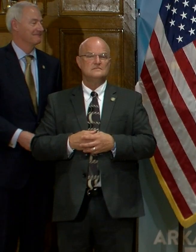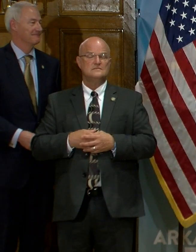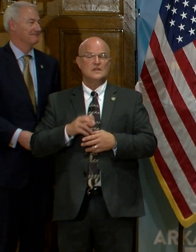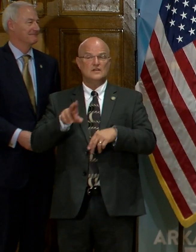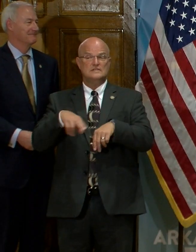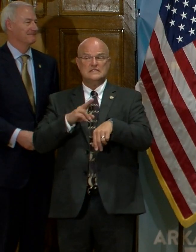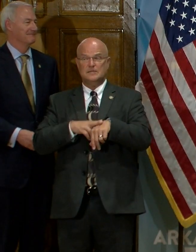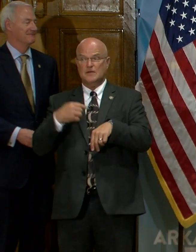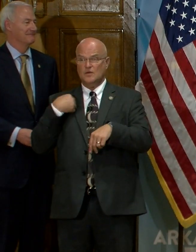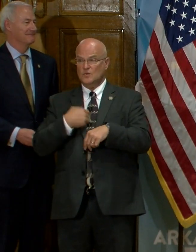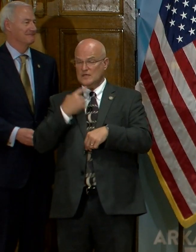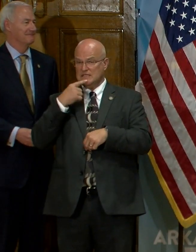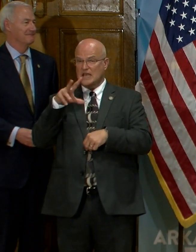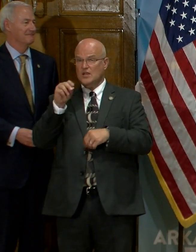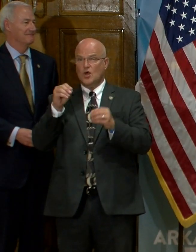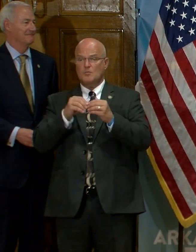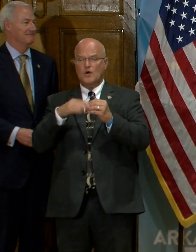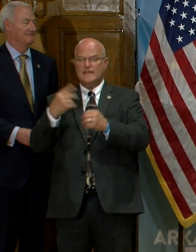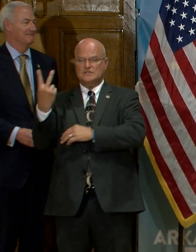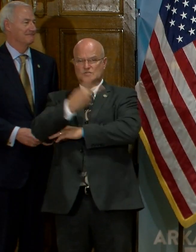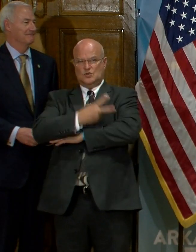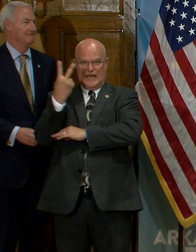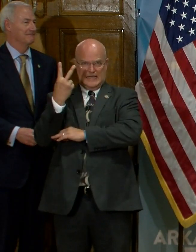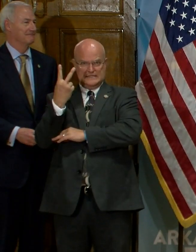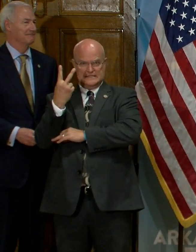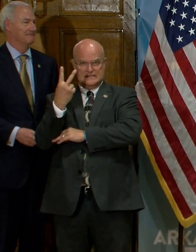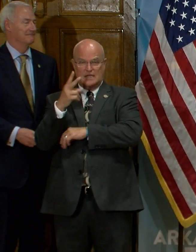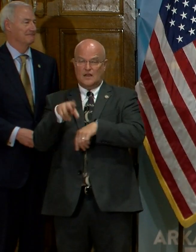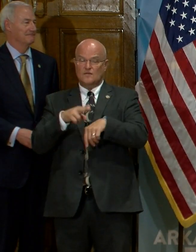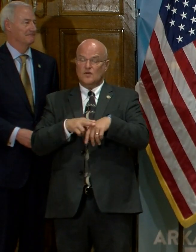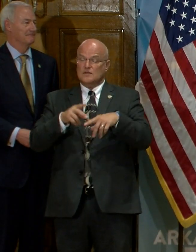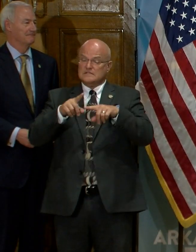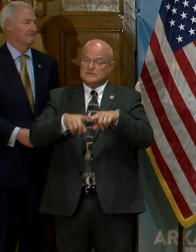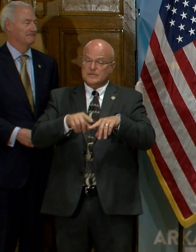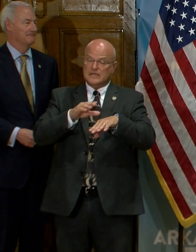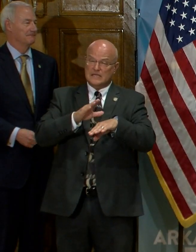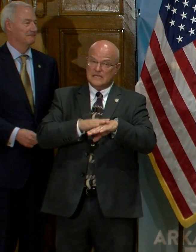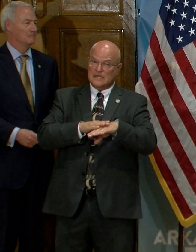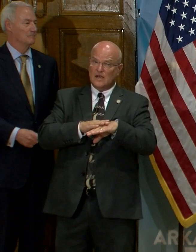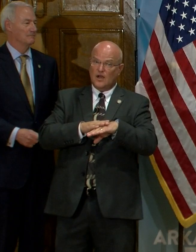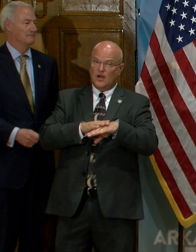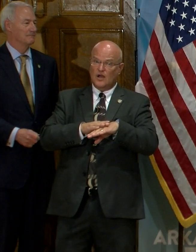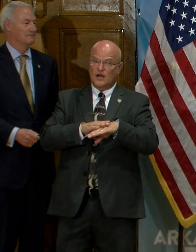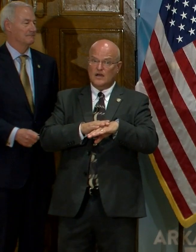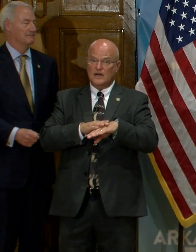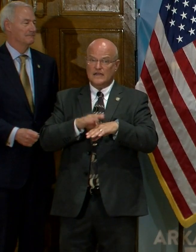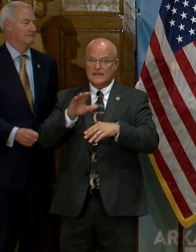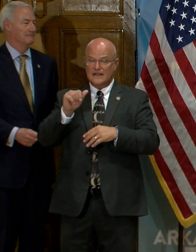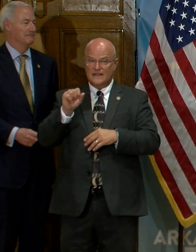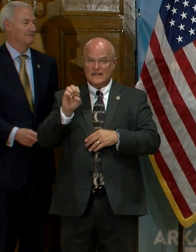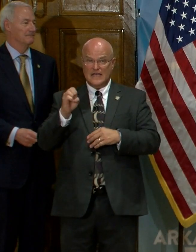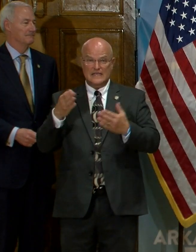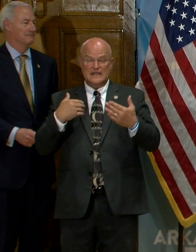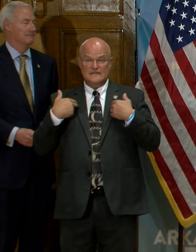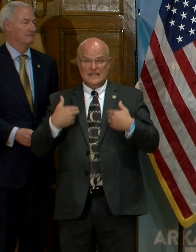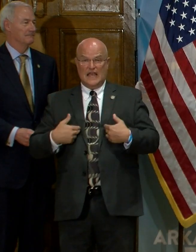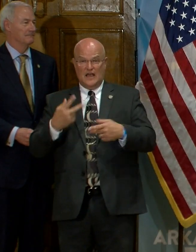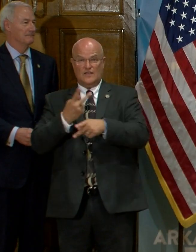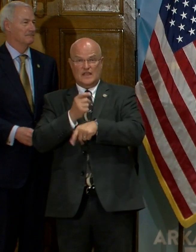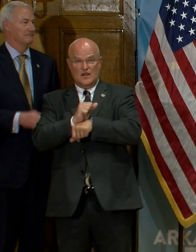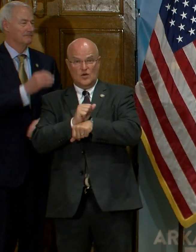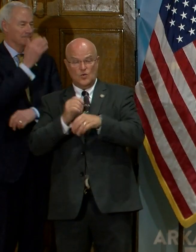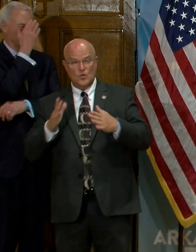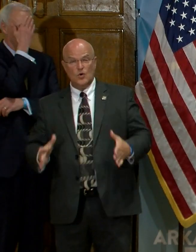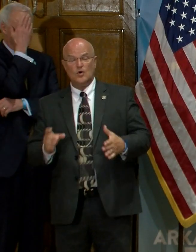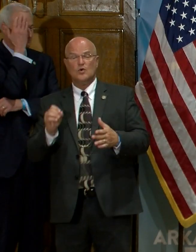So typically we say no more than 2 days, and of course depending on the case, if it's a healthcare